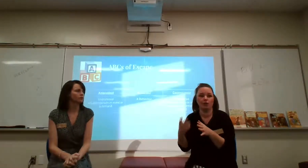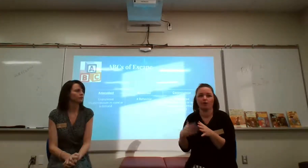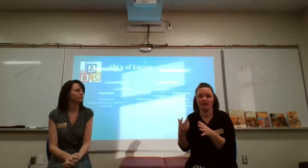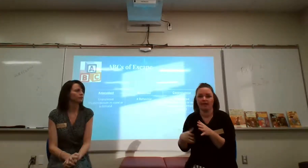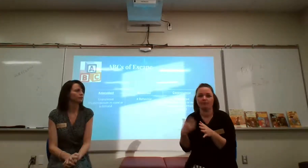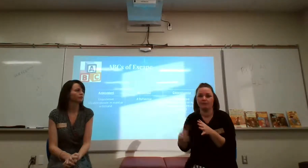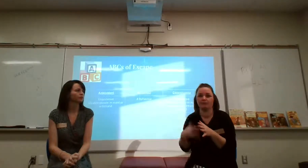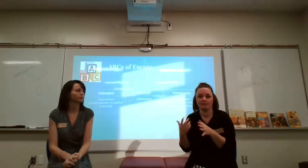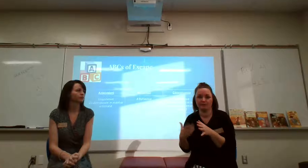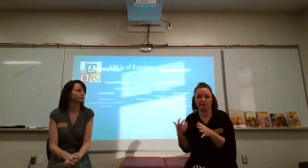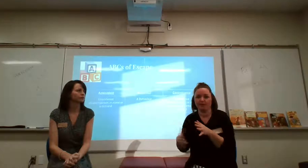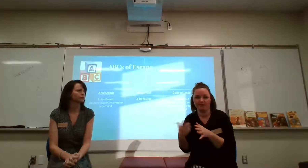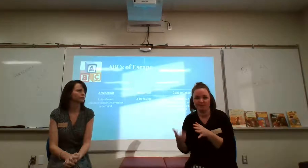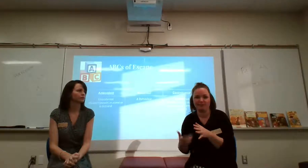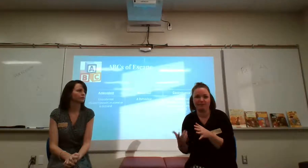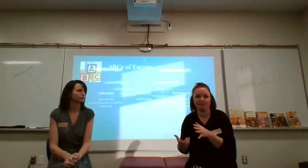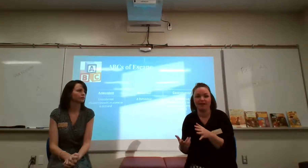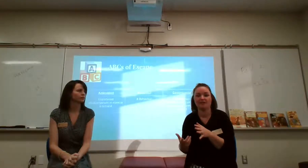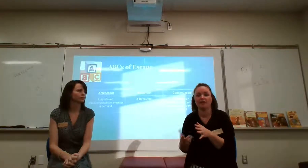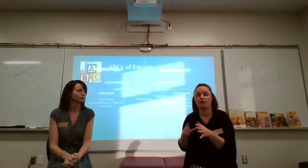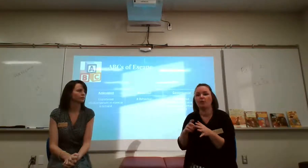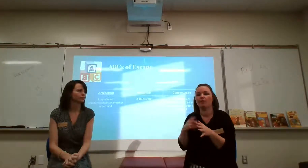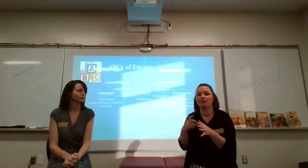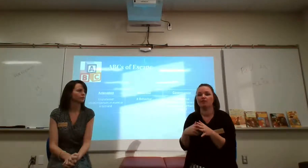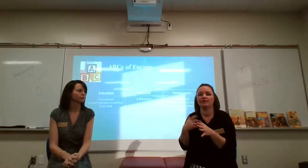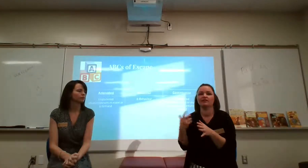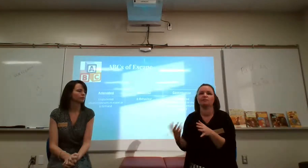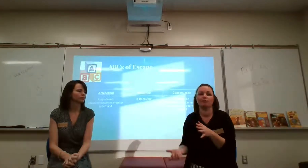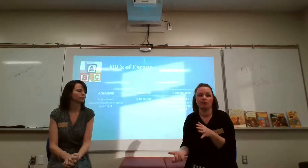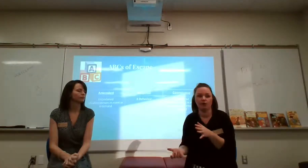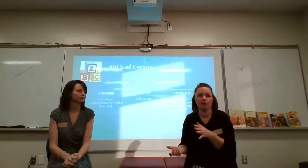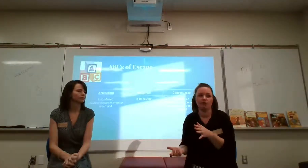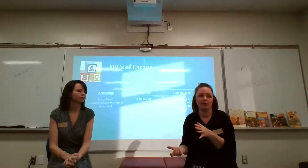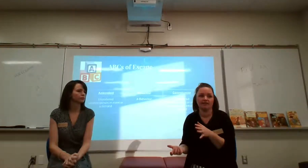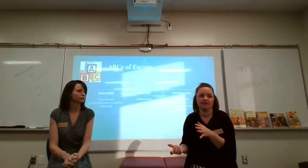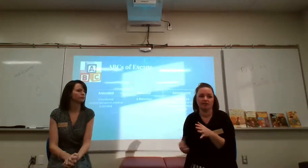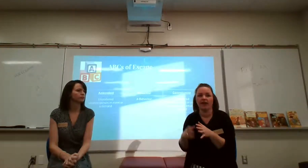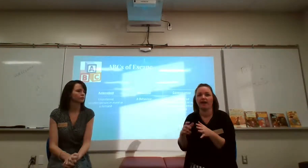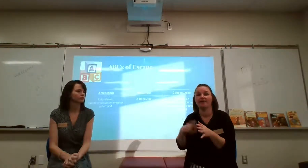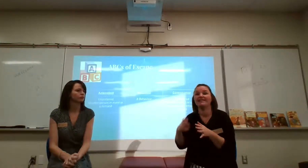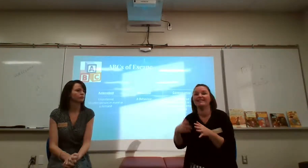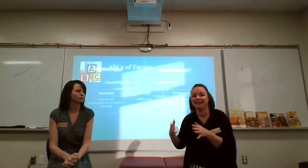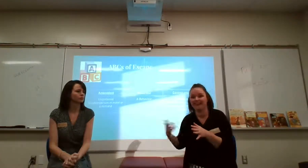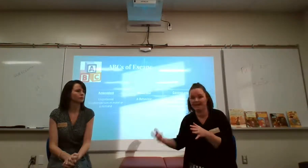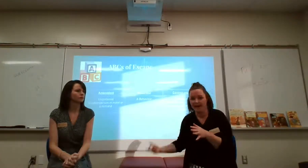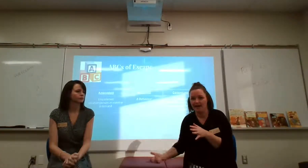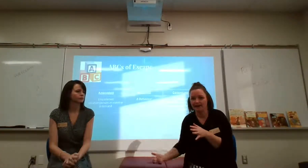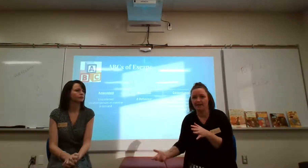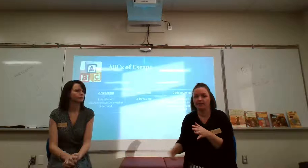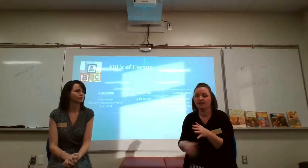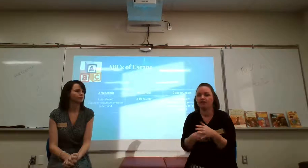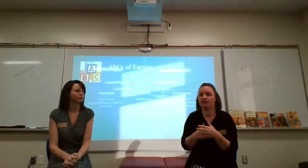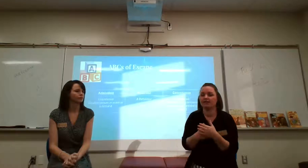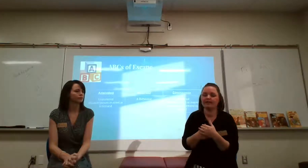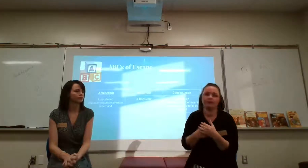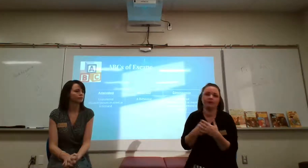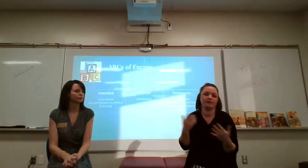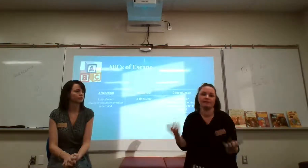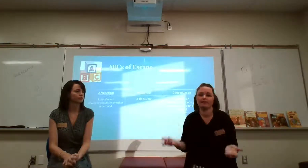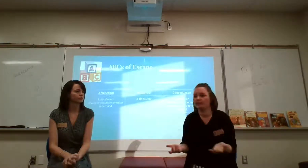to escape just because we put a behavior plan in place. What we're going to do is teach them appropriate ways to do that and then delay that. So for example,